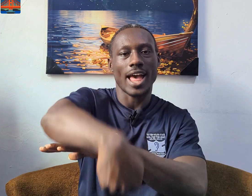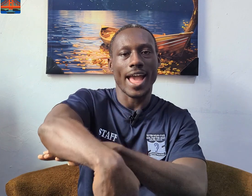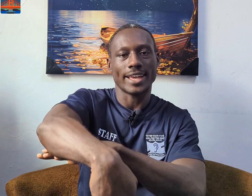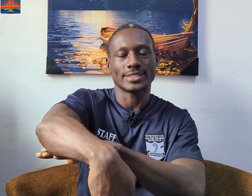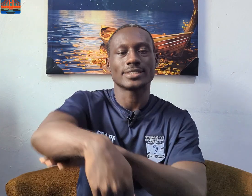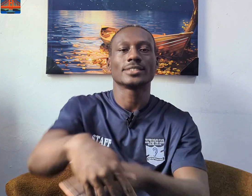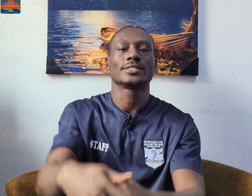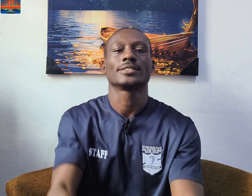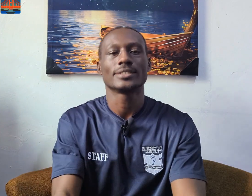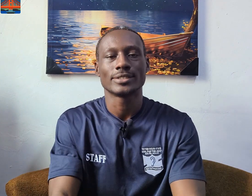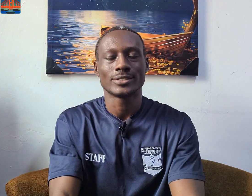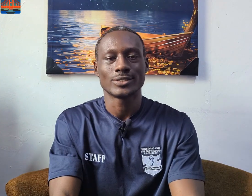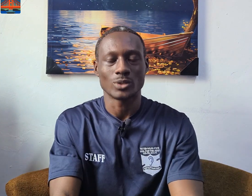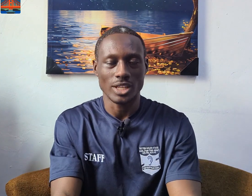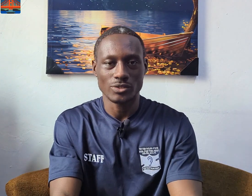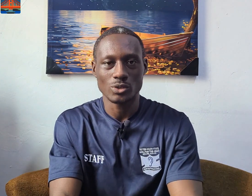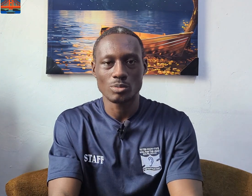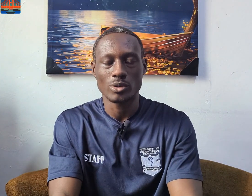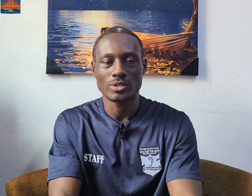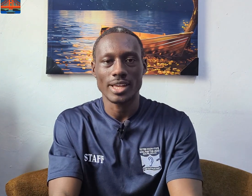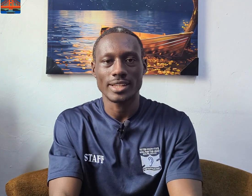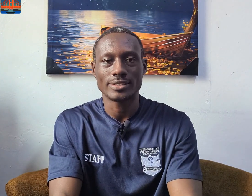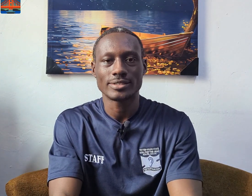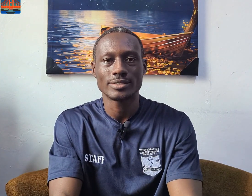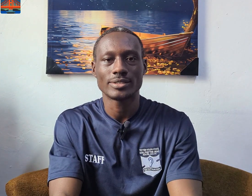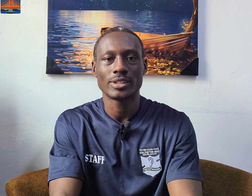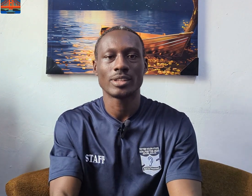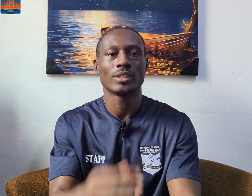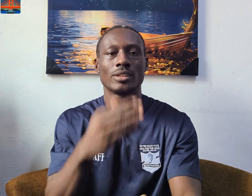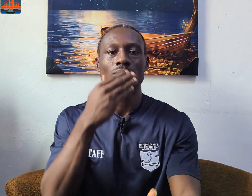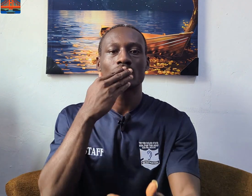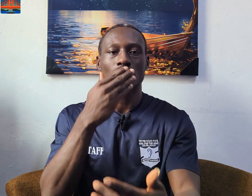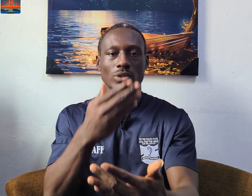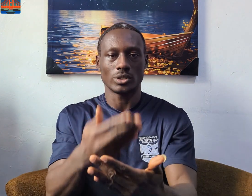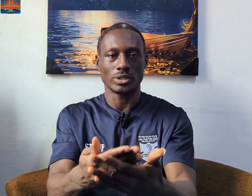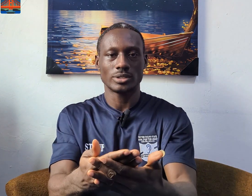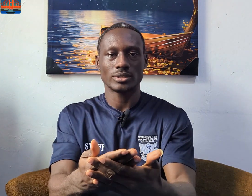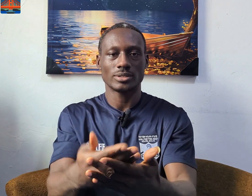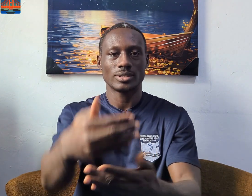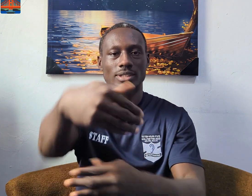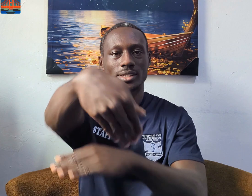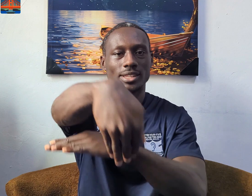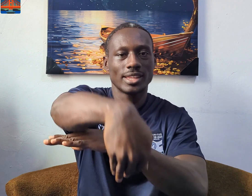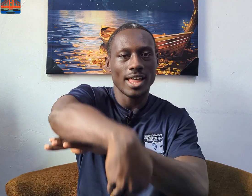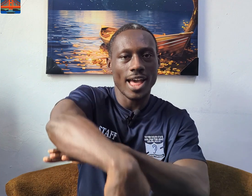night. So let's use both together. Good night.